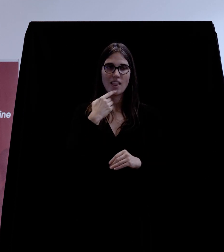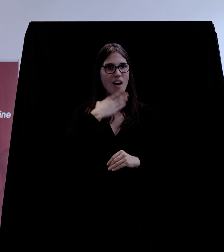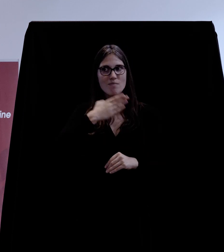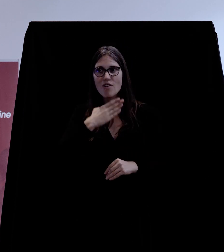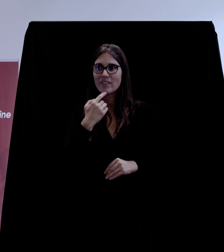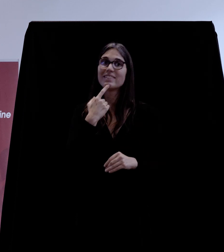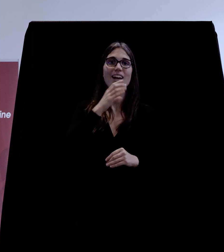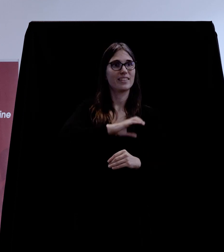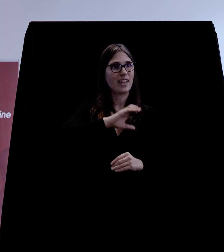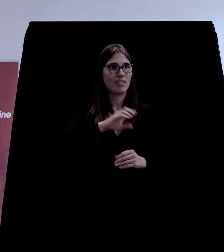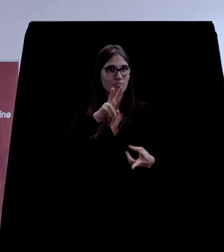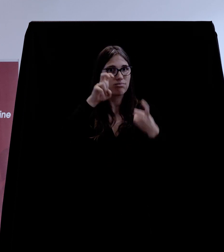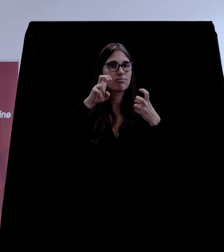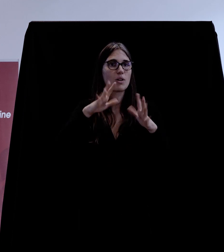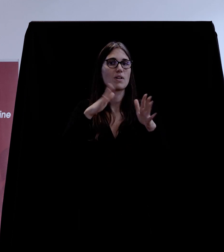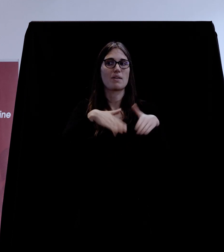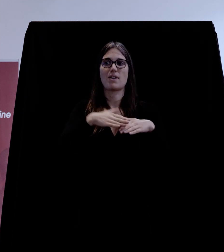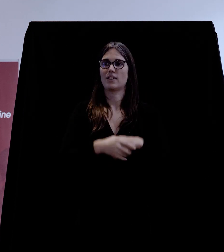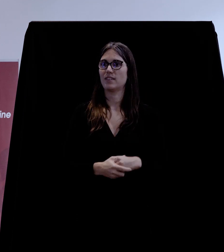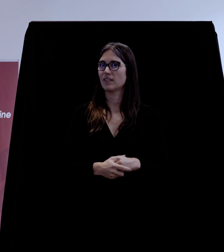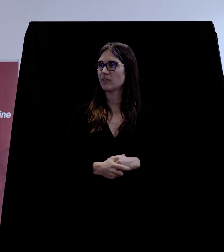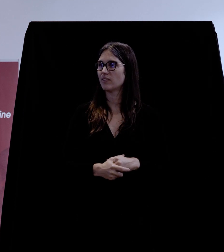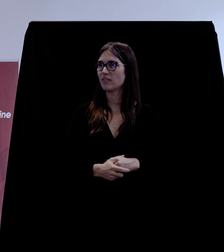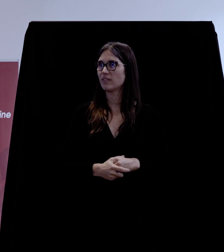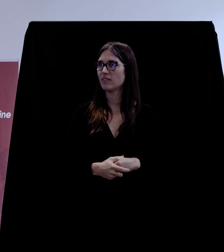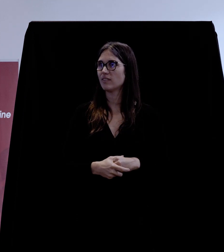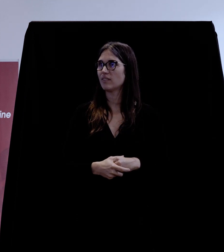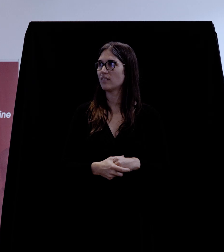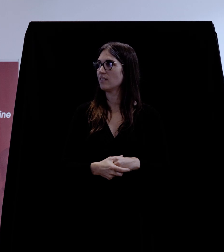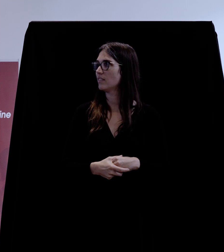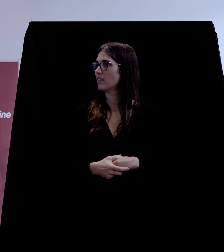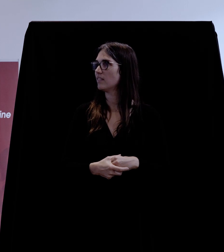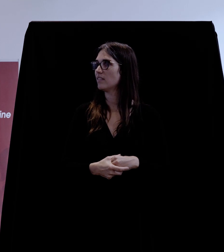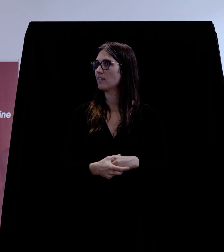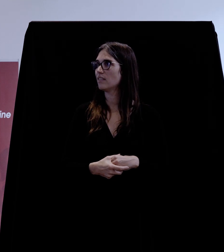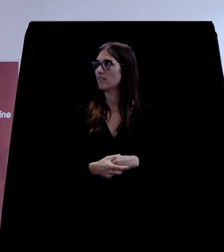so I don't think this is bad, but I think it gets misread as something